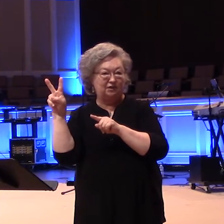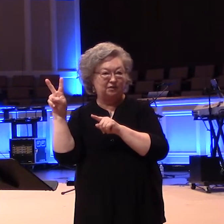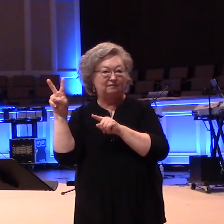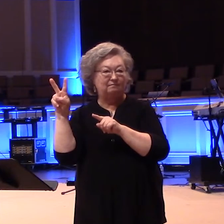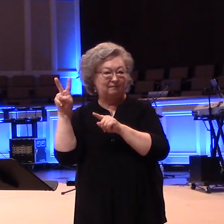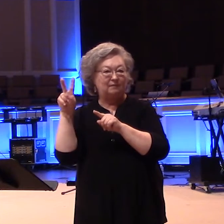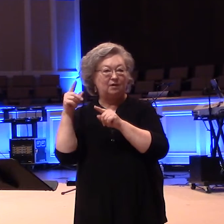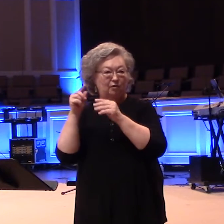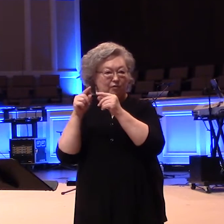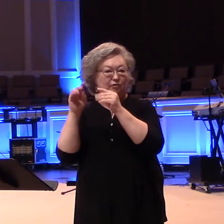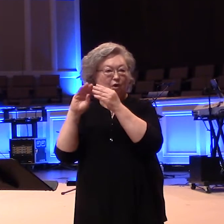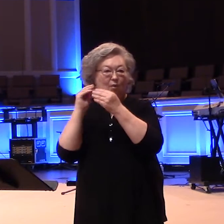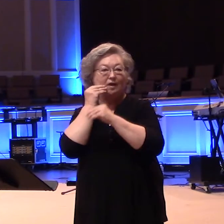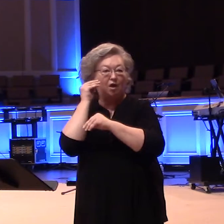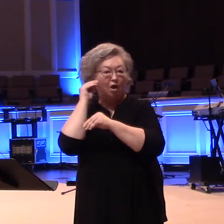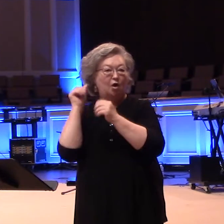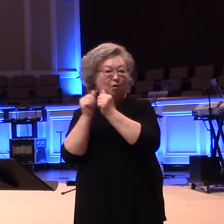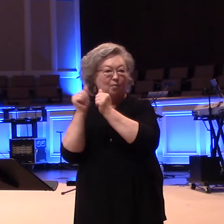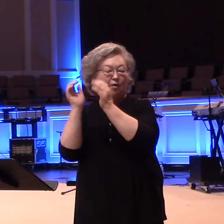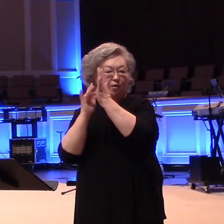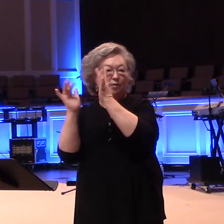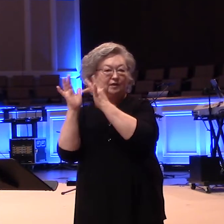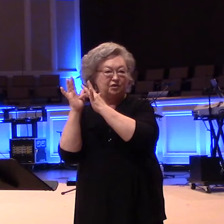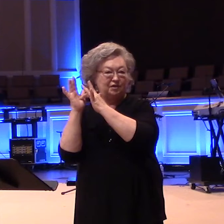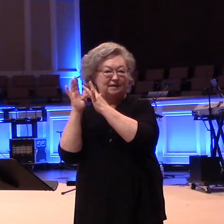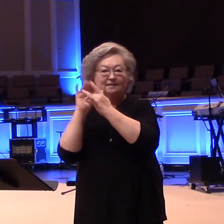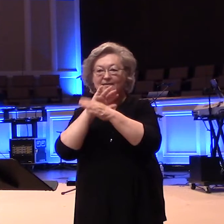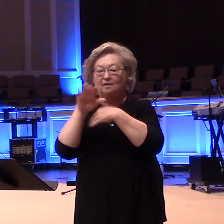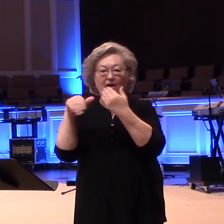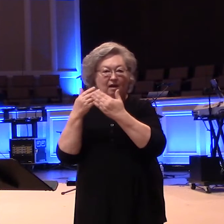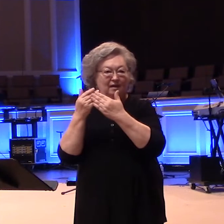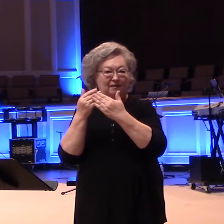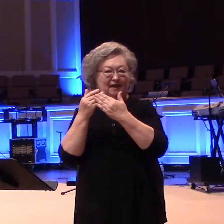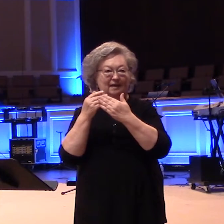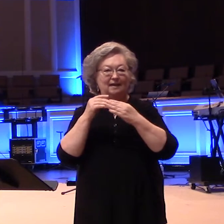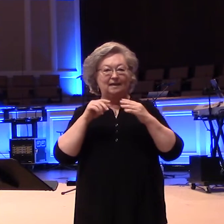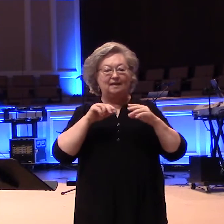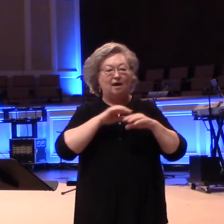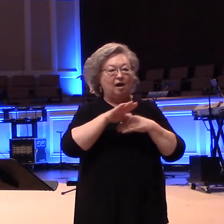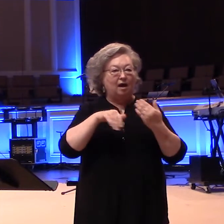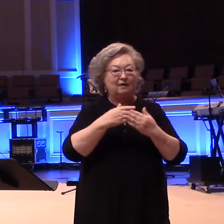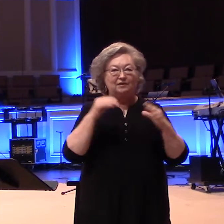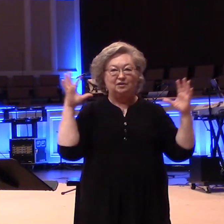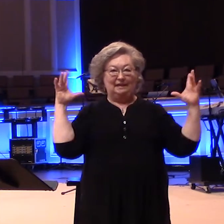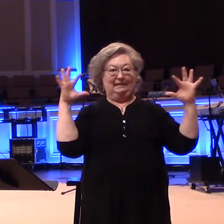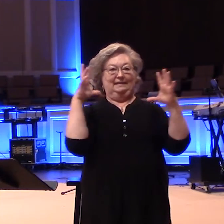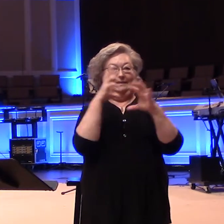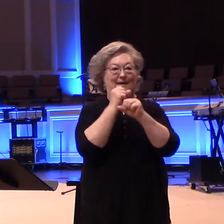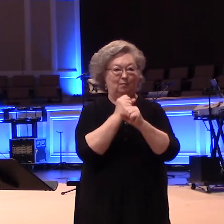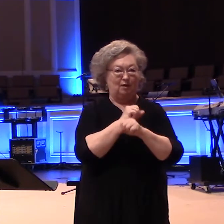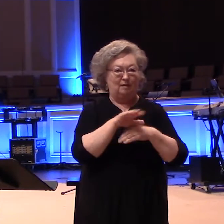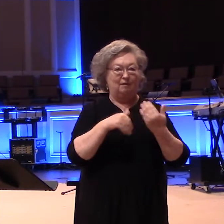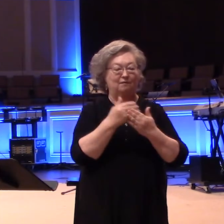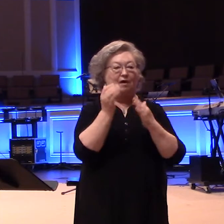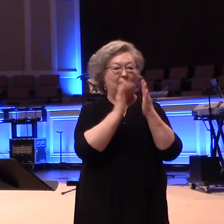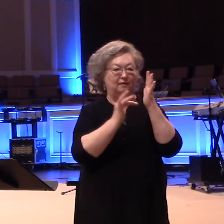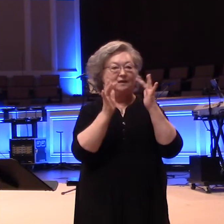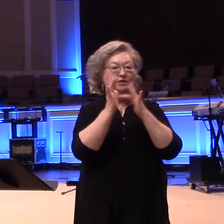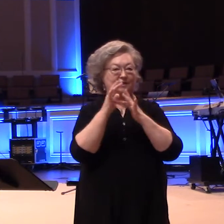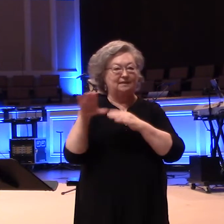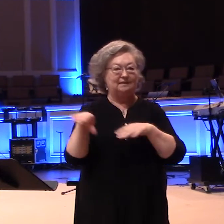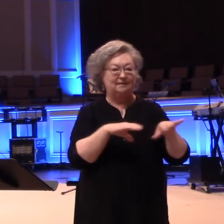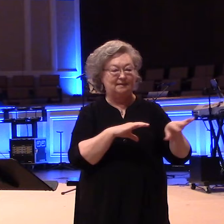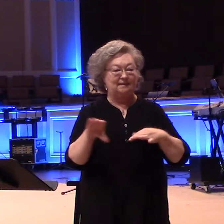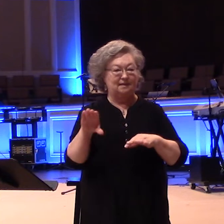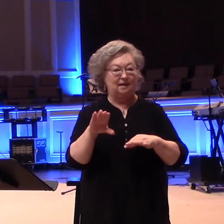Jesus, right at the crux of that, what Christ has done for us is he's opened the door. In fact, he says, I am the door, and he makes us a